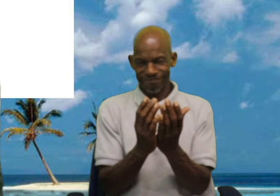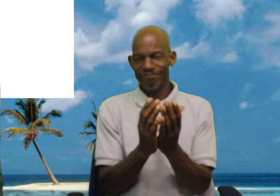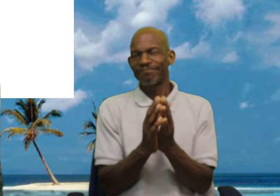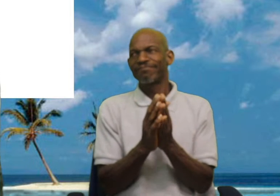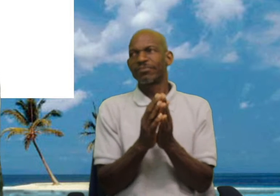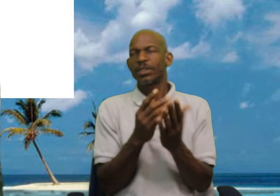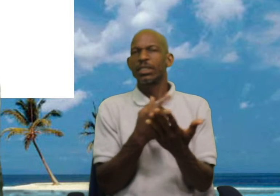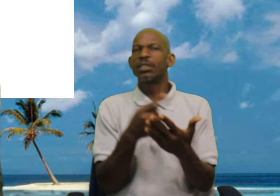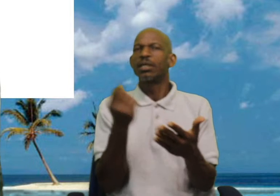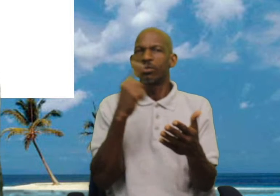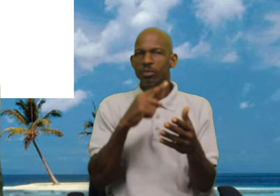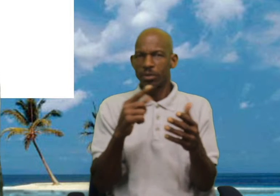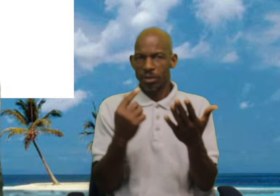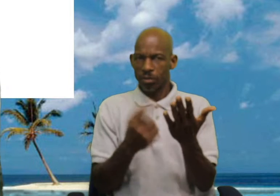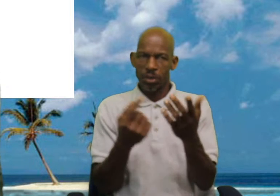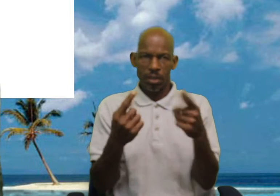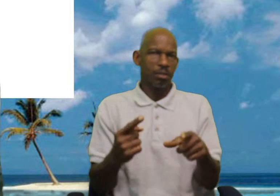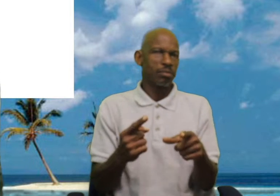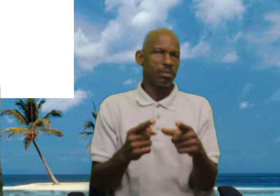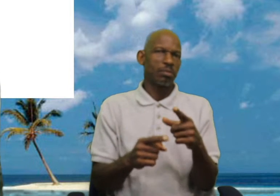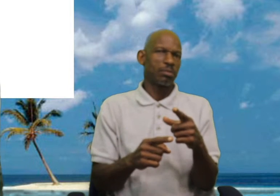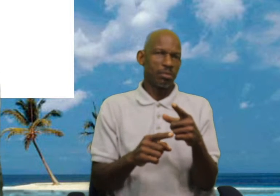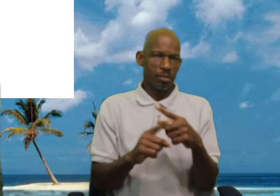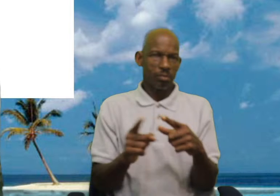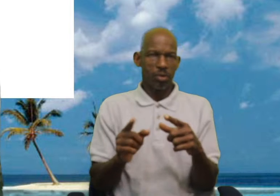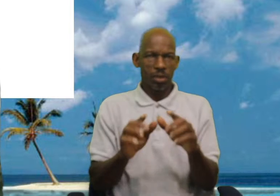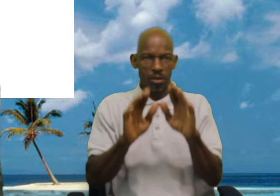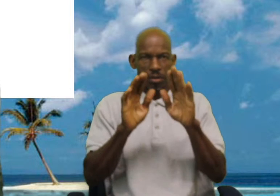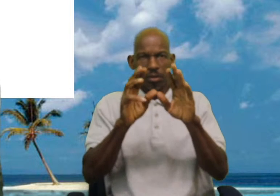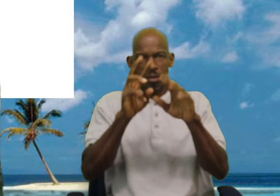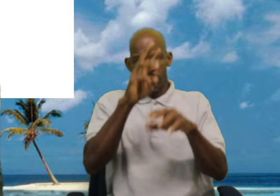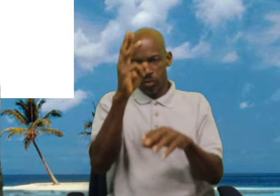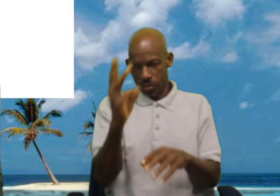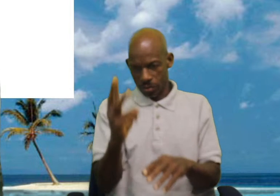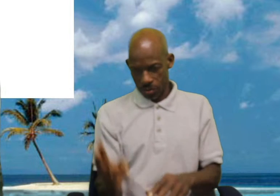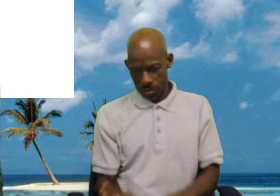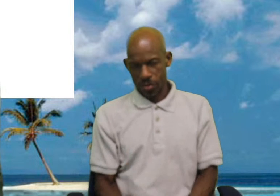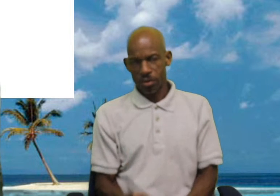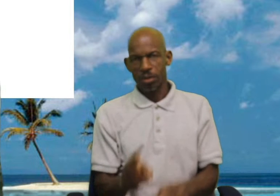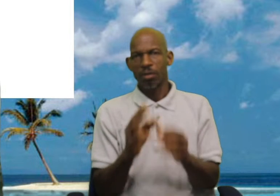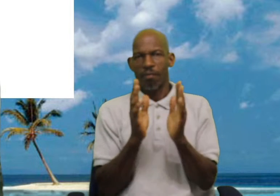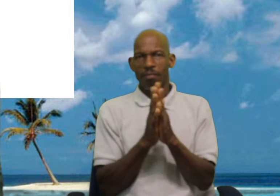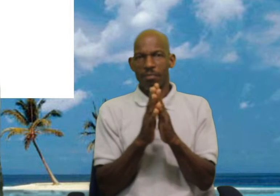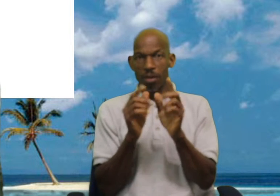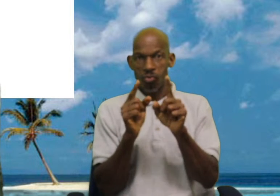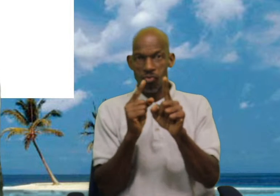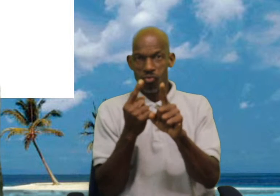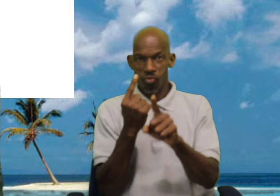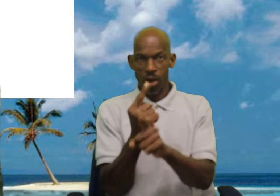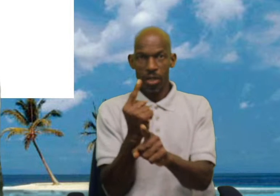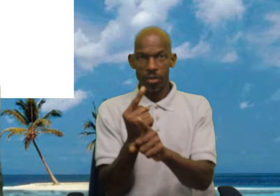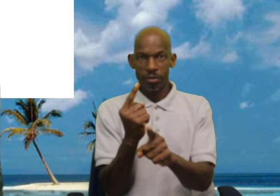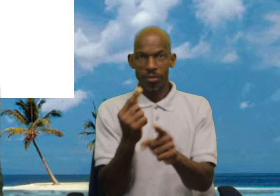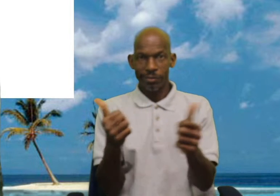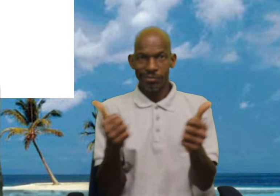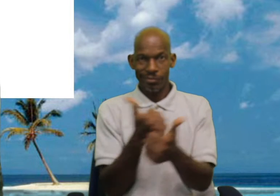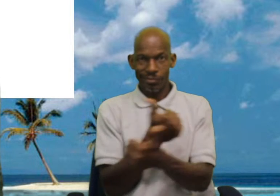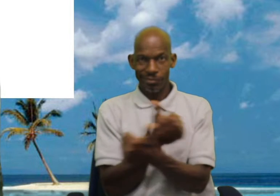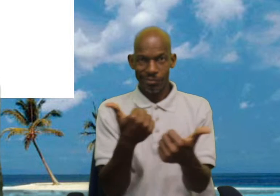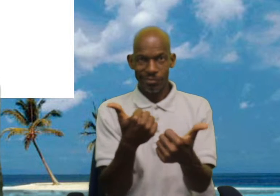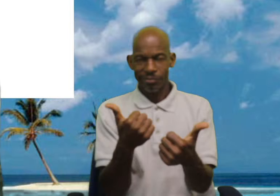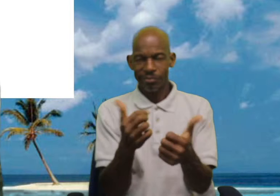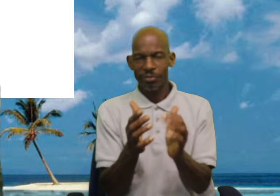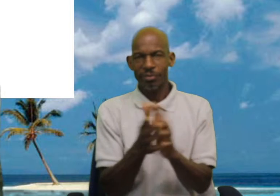so at 6 p.m. so that we'll continue with our English. So today we are continuing from where